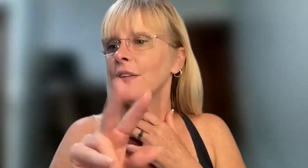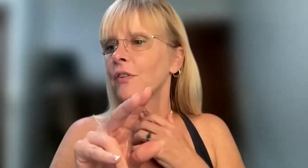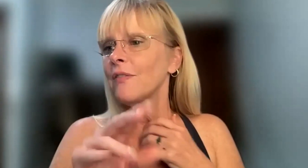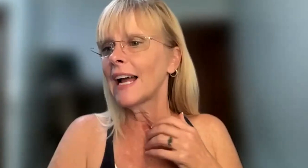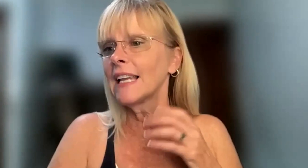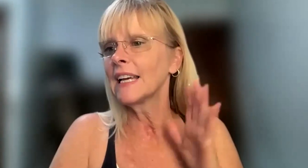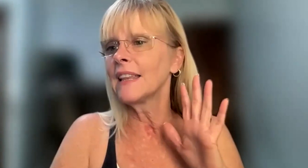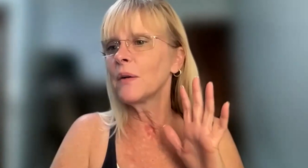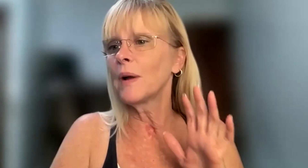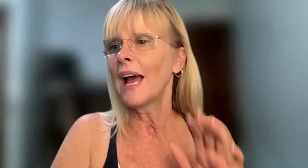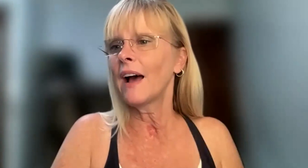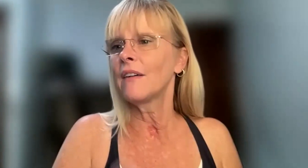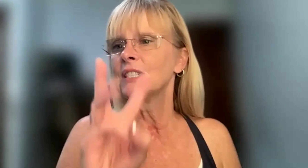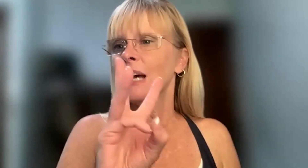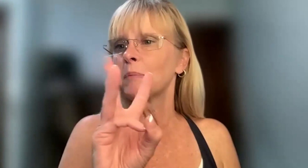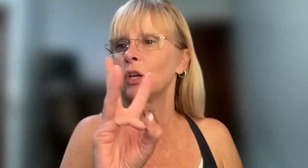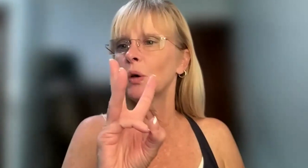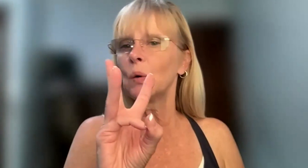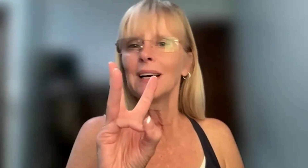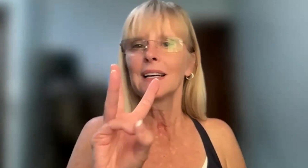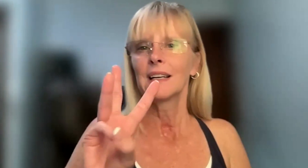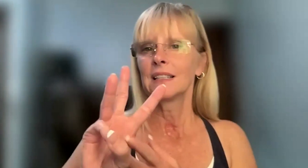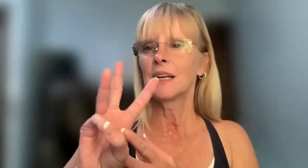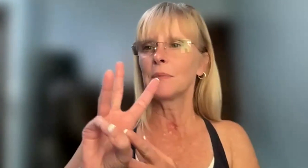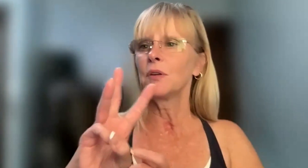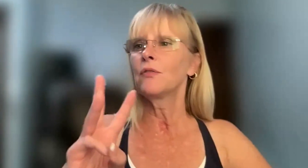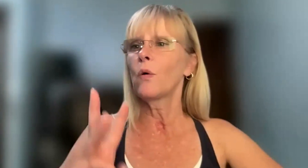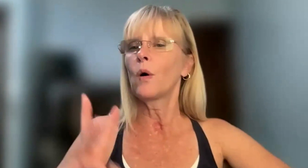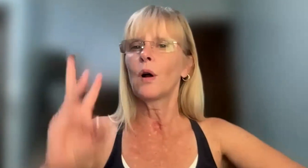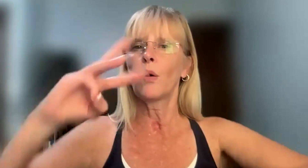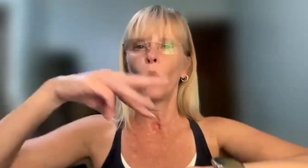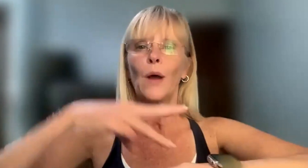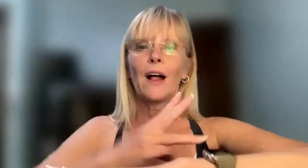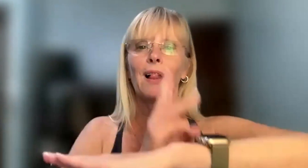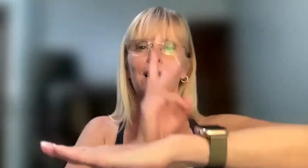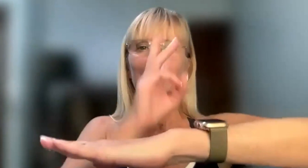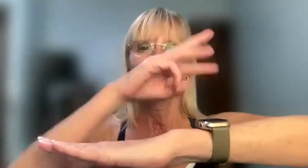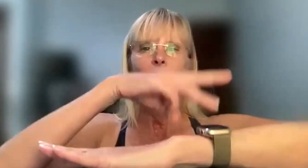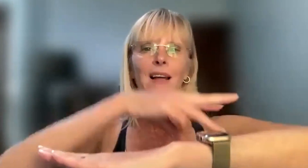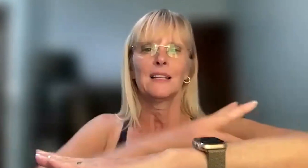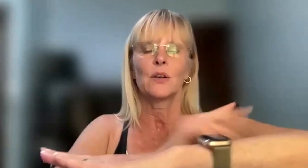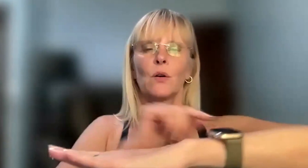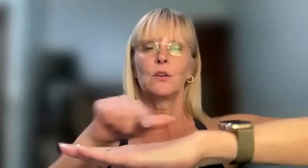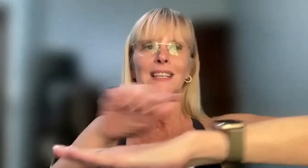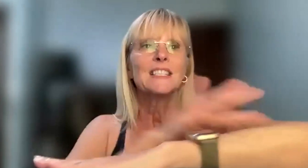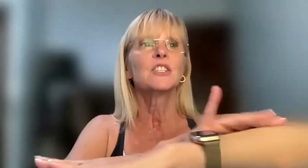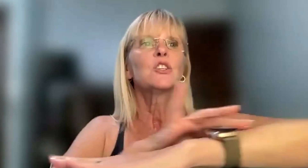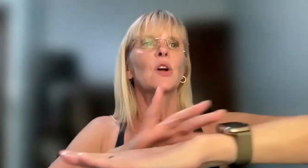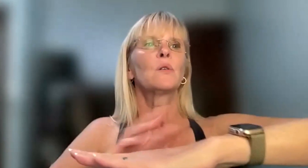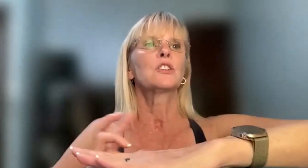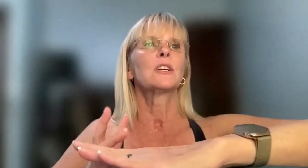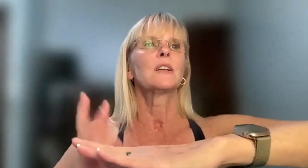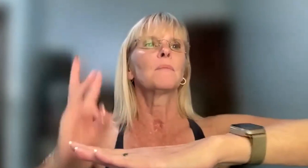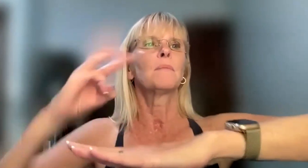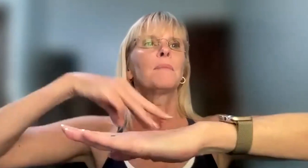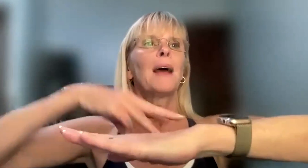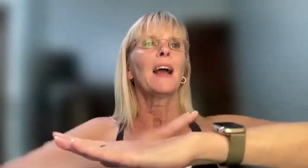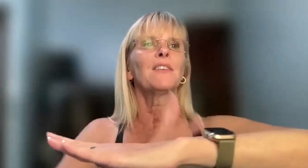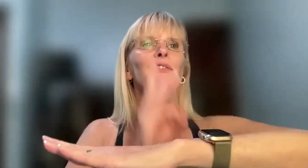for violin, then we have W for well. So this is your ocean, back and